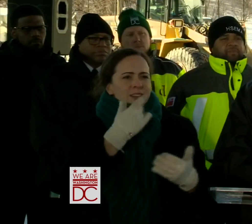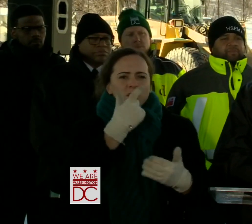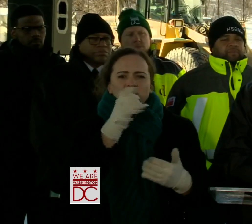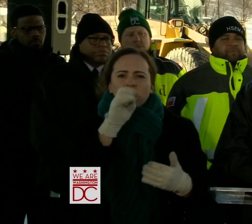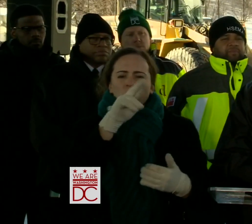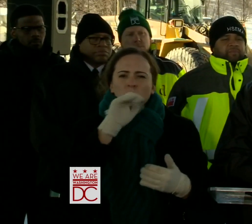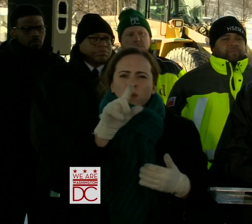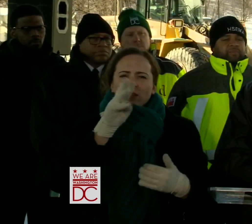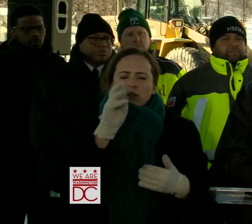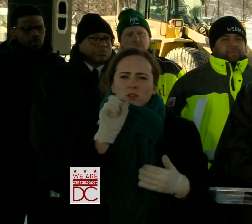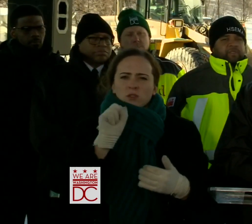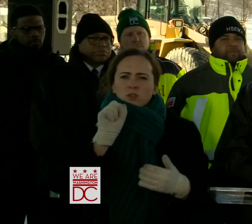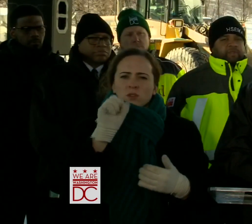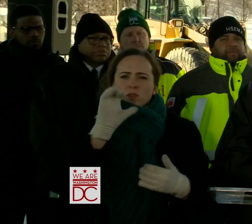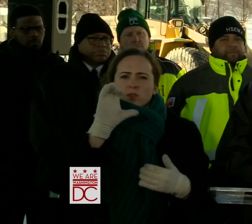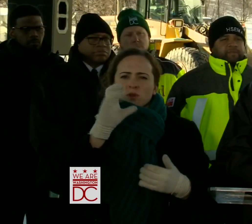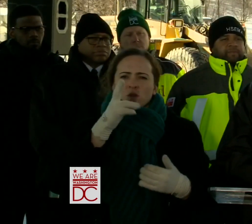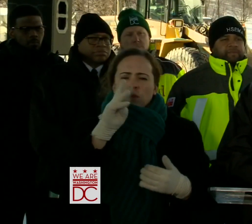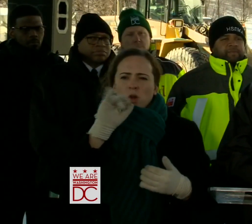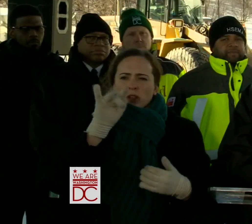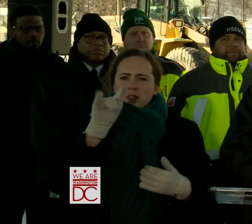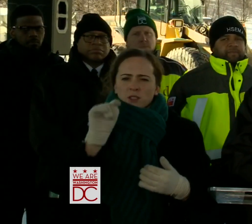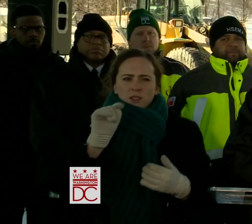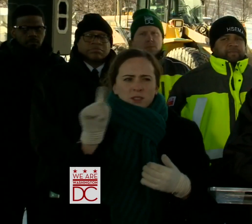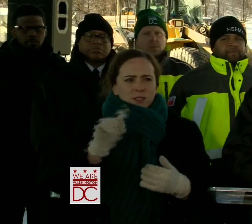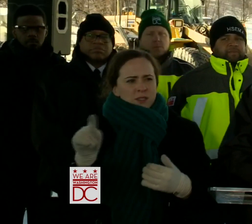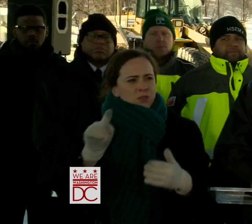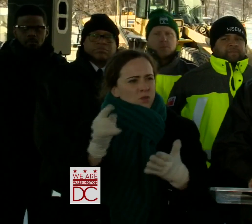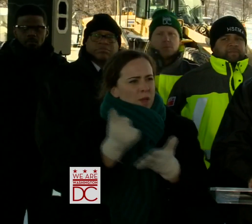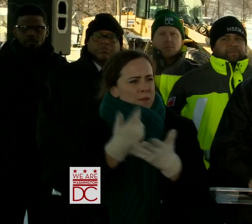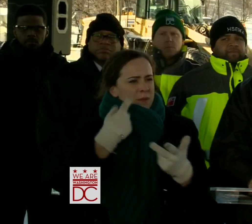his ability to help us the way he did and get the folks on the street.